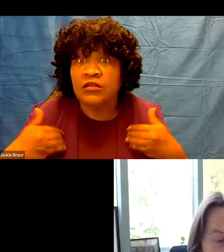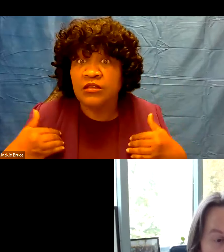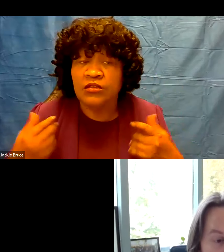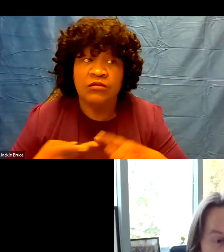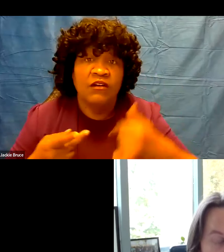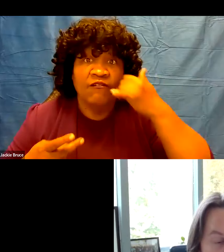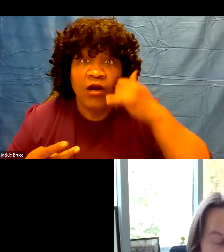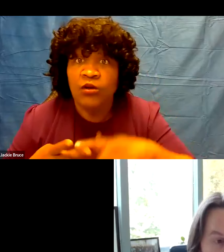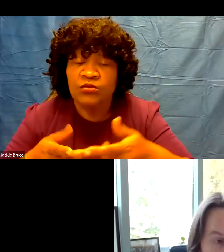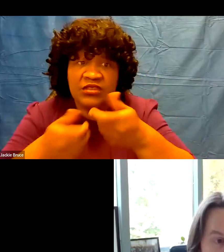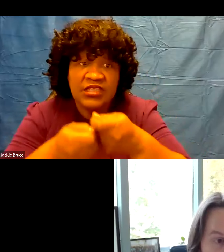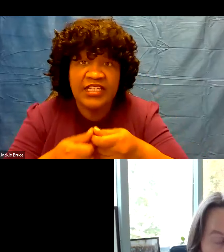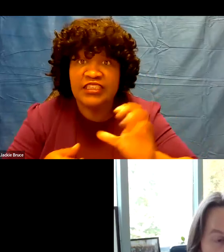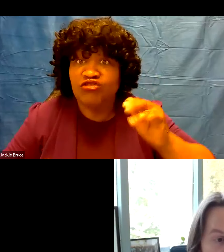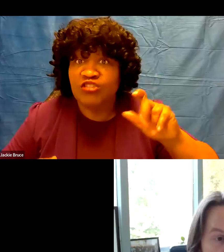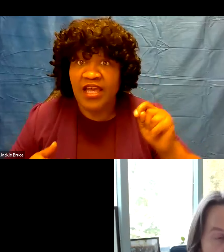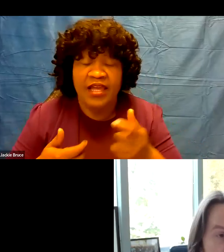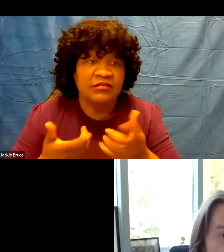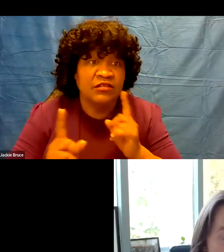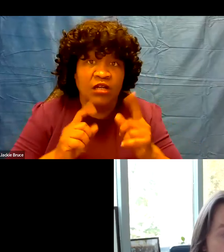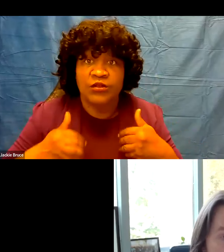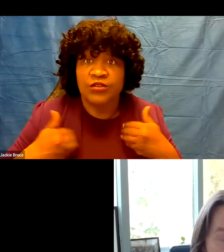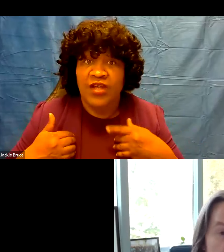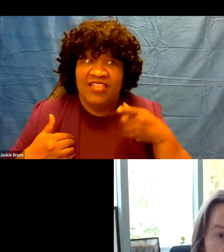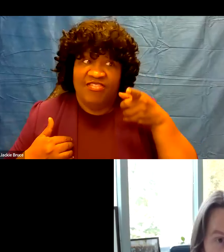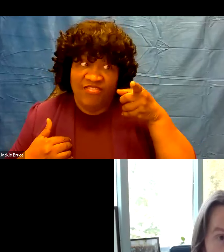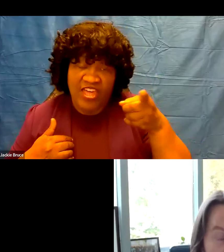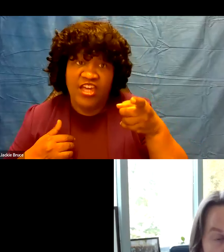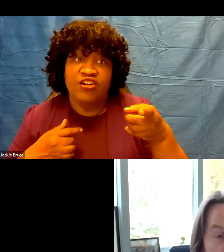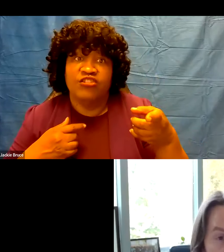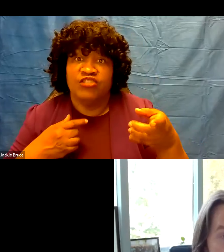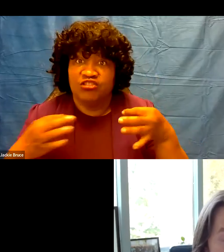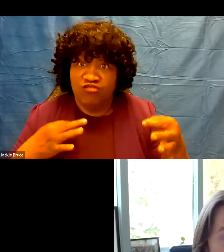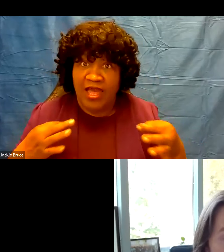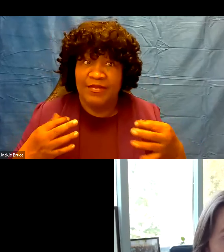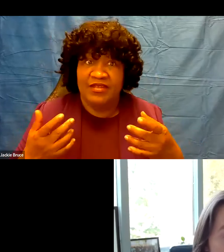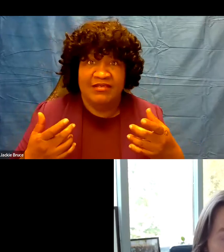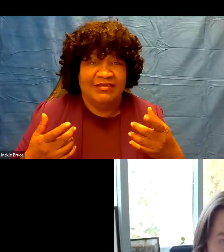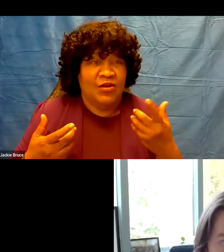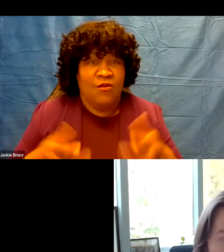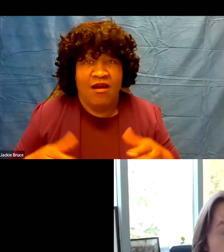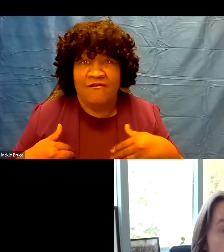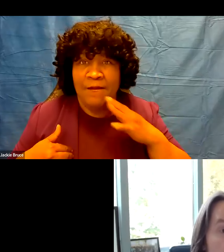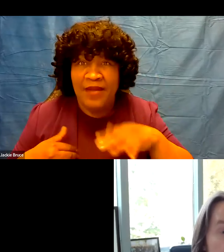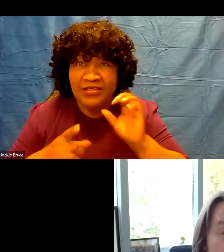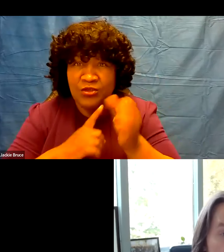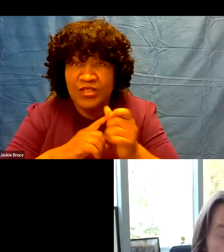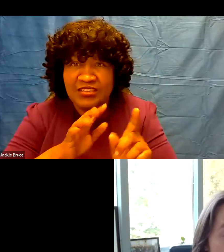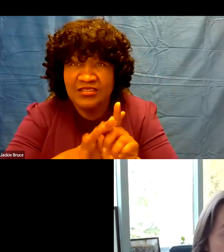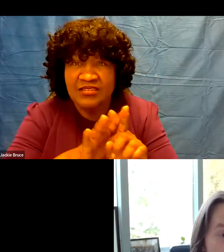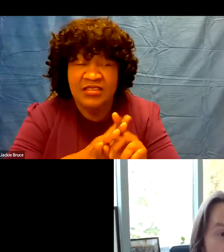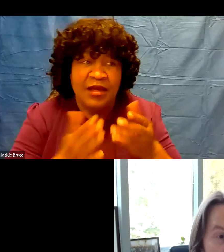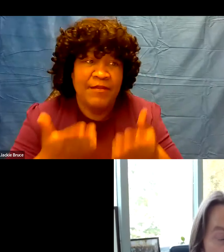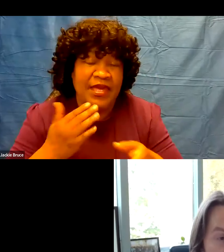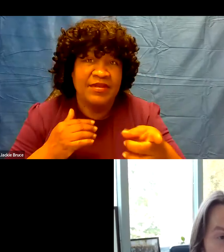chat, and they're describing it would be a really bad situation, or they